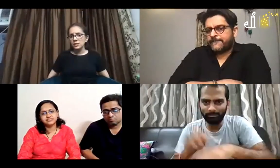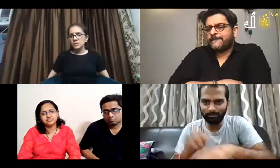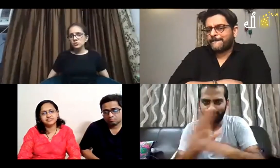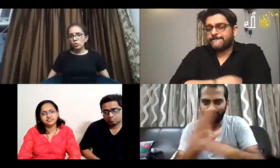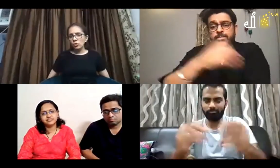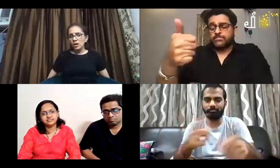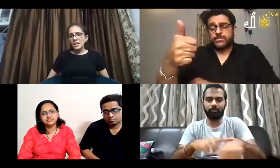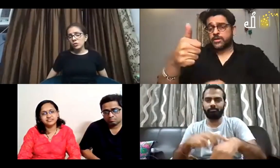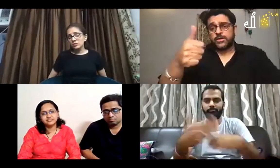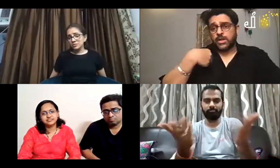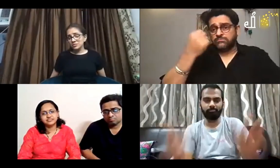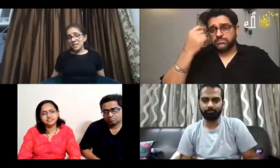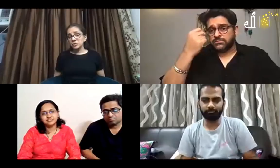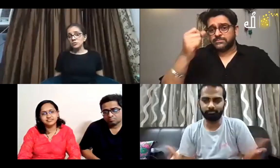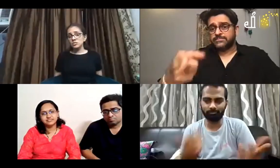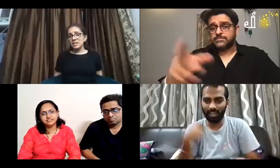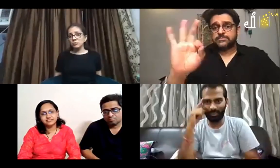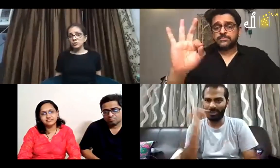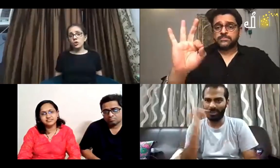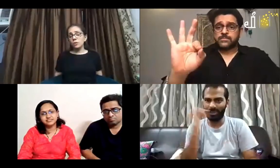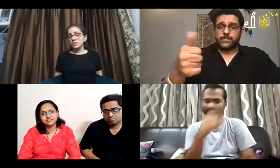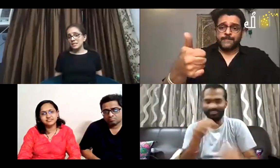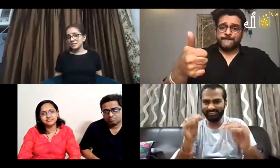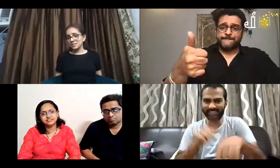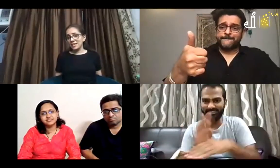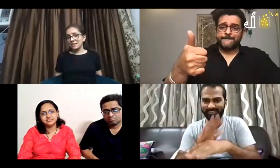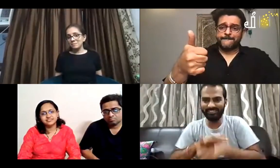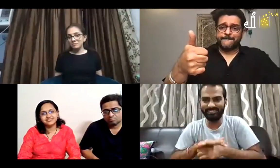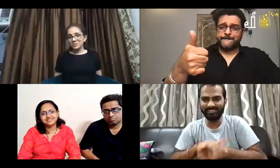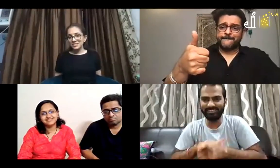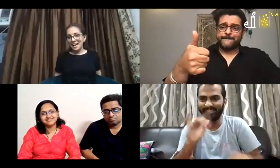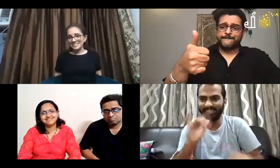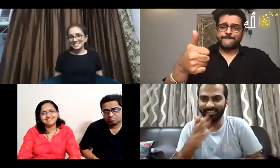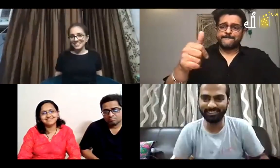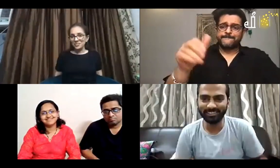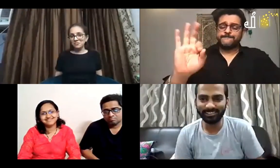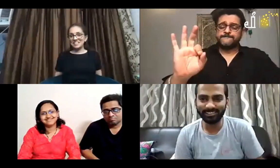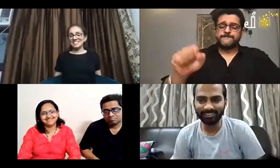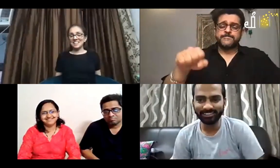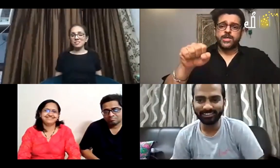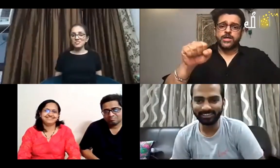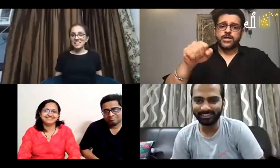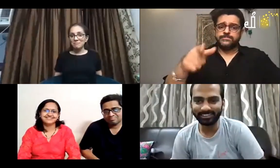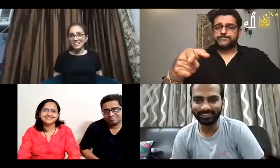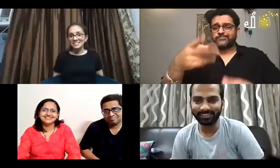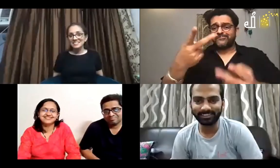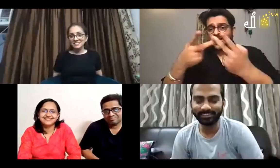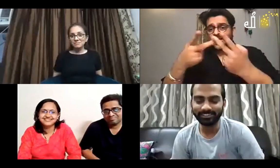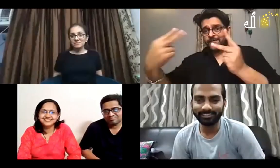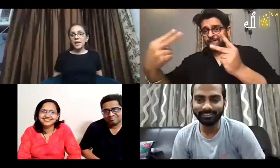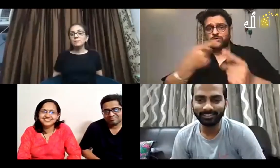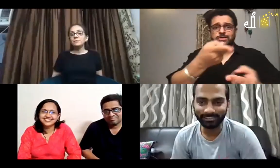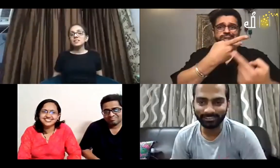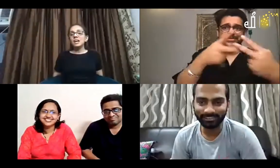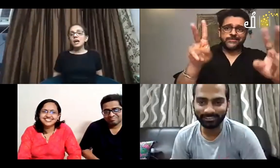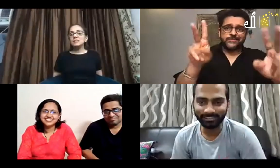confusing. So I know that with the time crunch is there, I'm going to talk about it later again, because yeah, I can see it on your face that time crunch is happening.